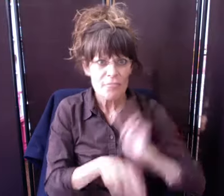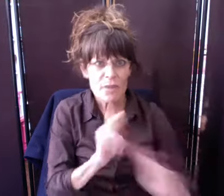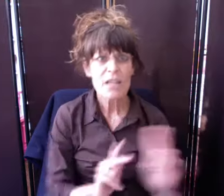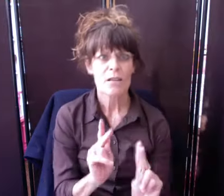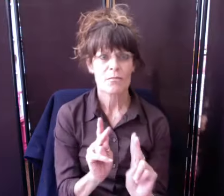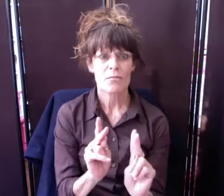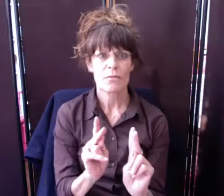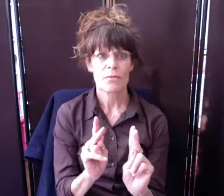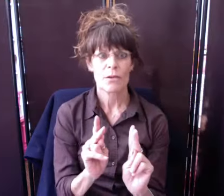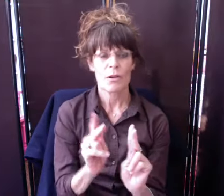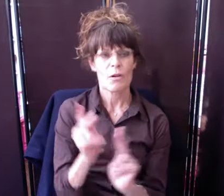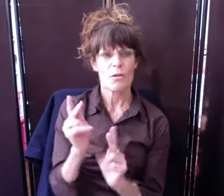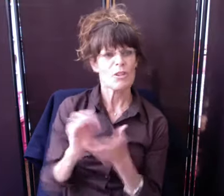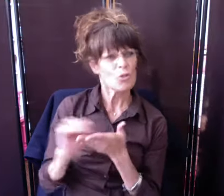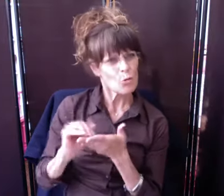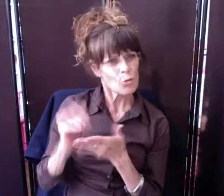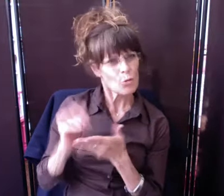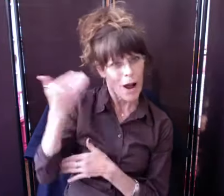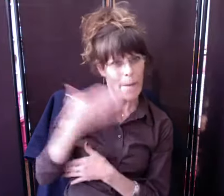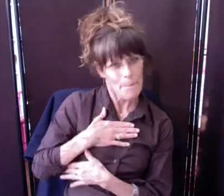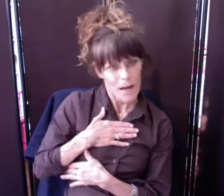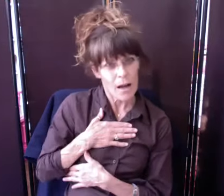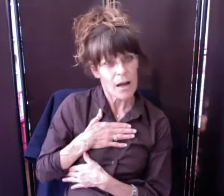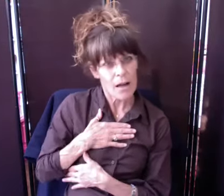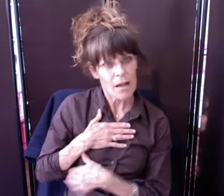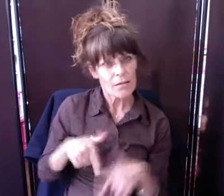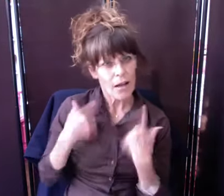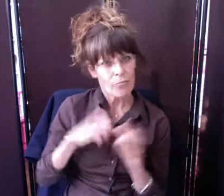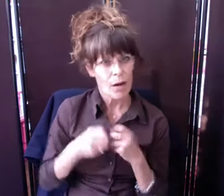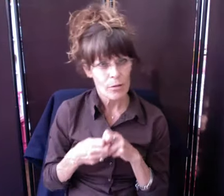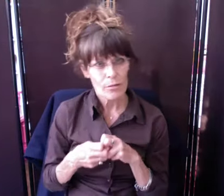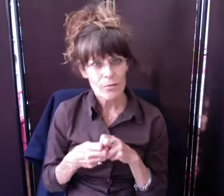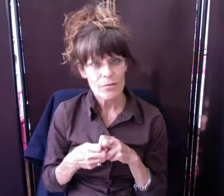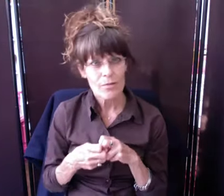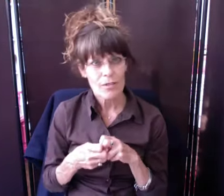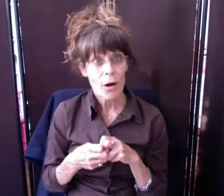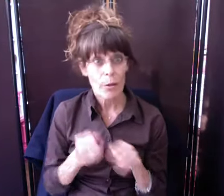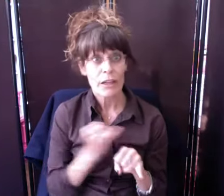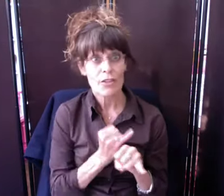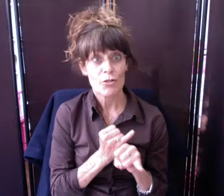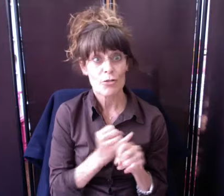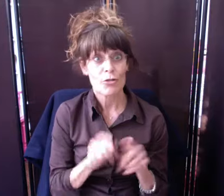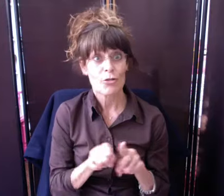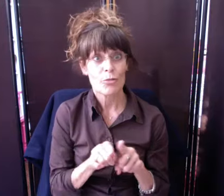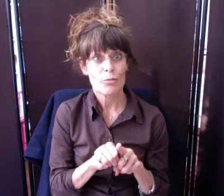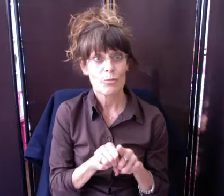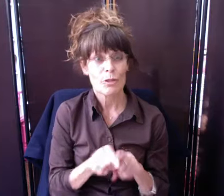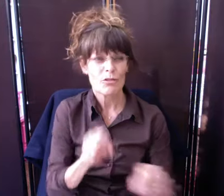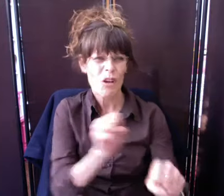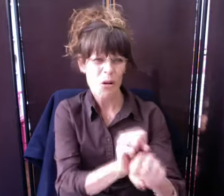as to why my life was a problem. And institutions. But the job asked me to do a lie detector test, which is